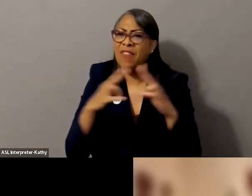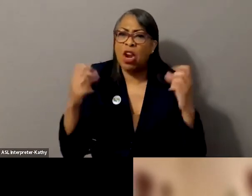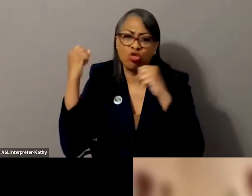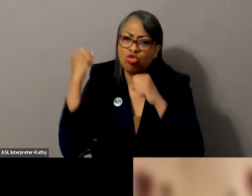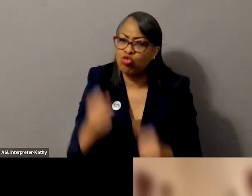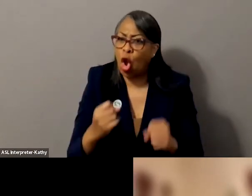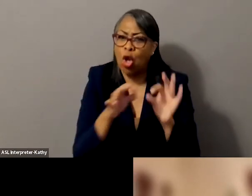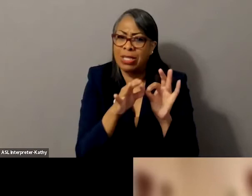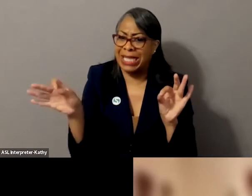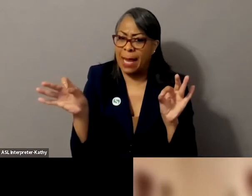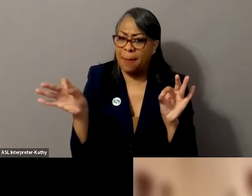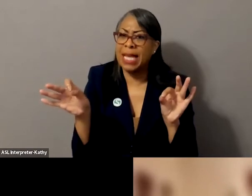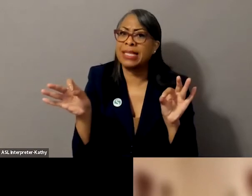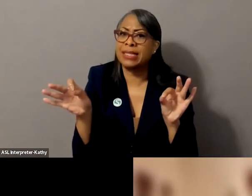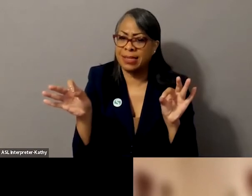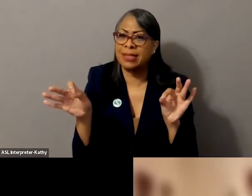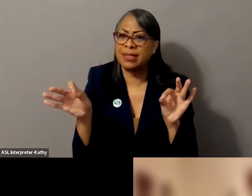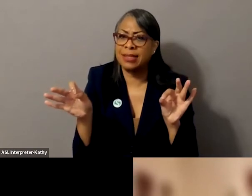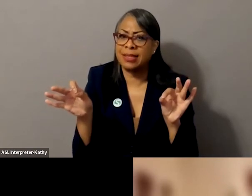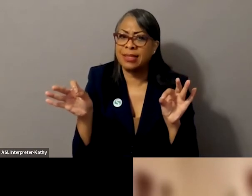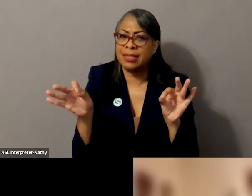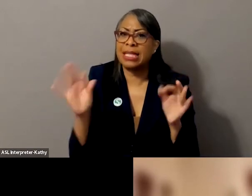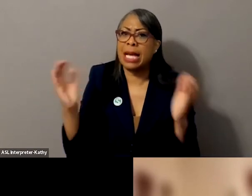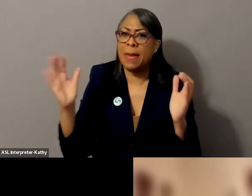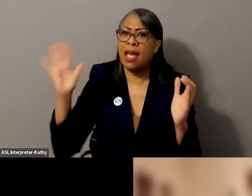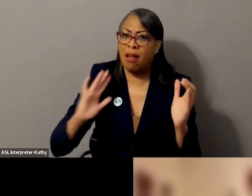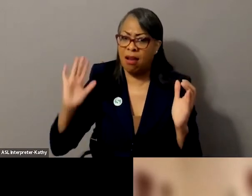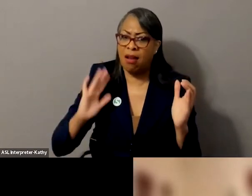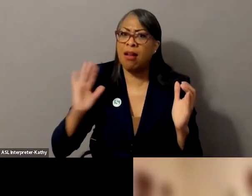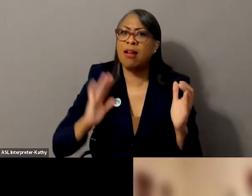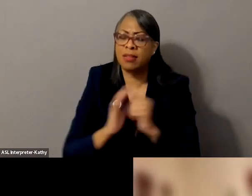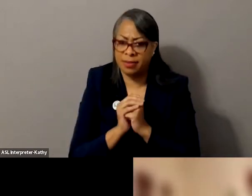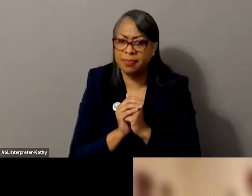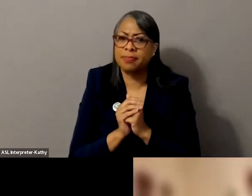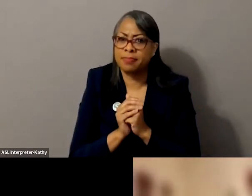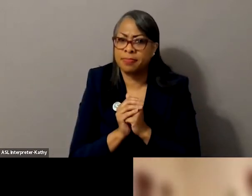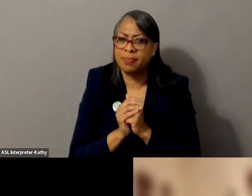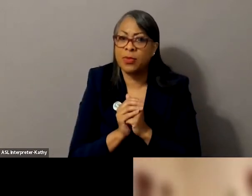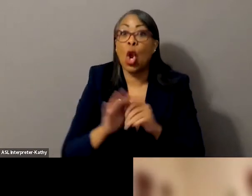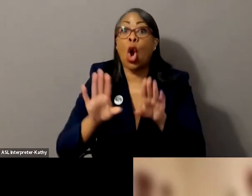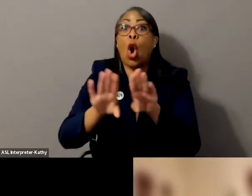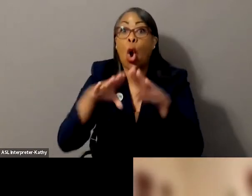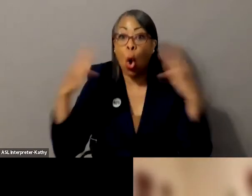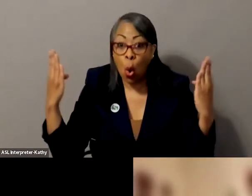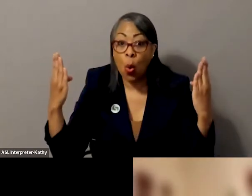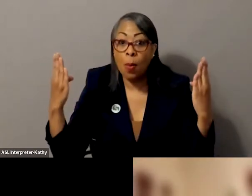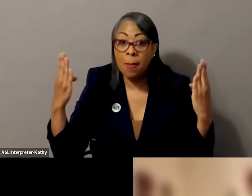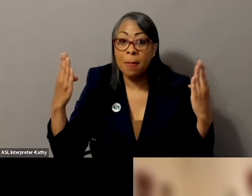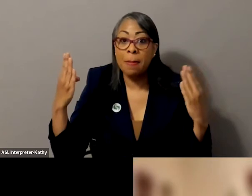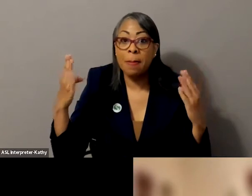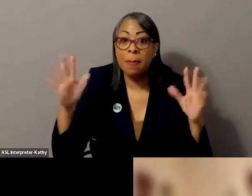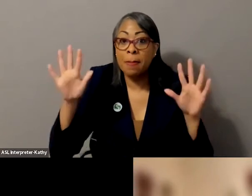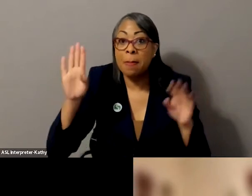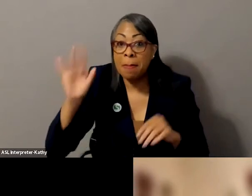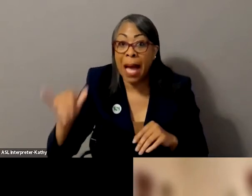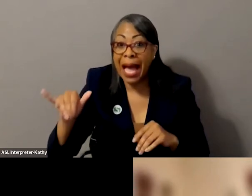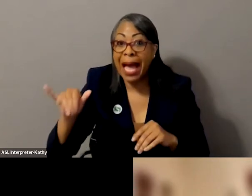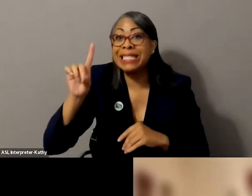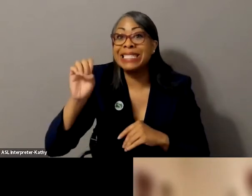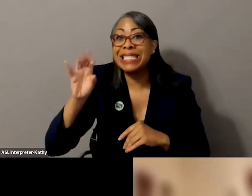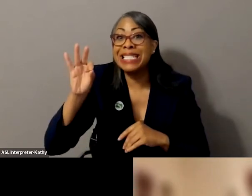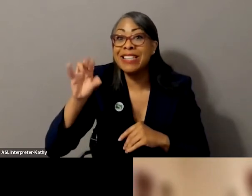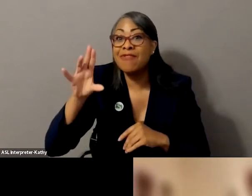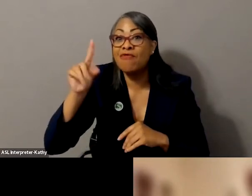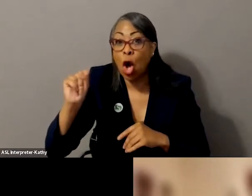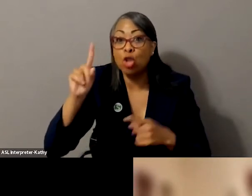statement from where we've been with CPSI data. Open by default and share